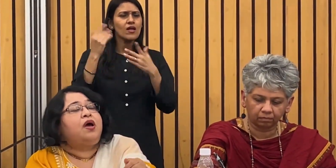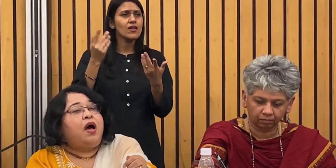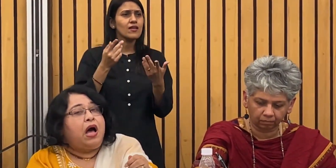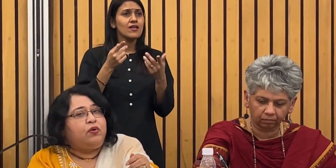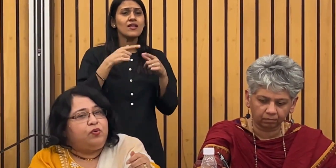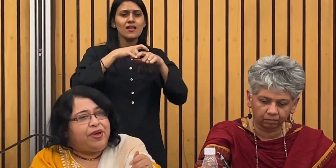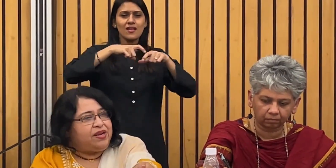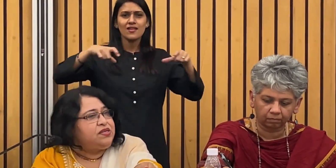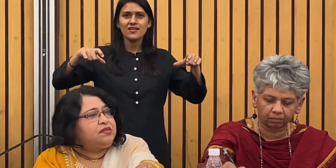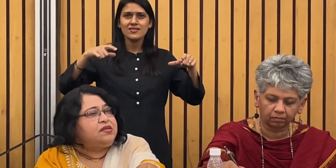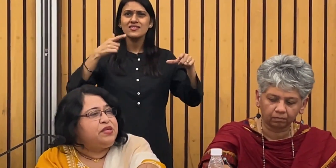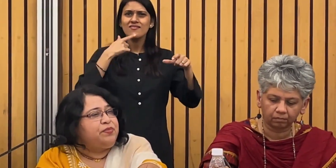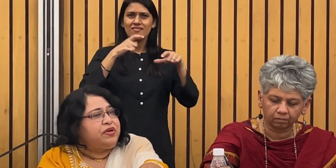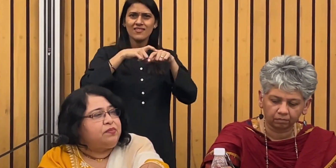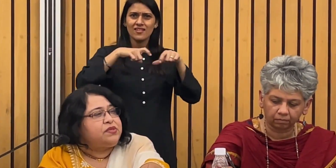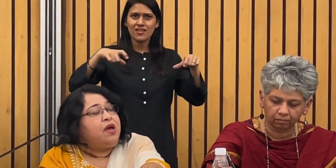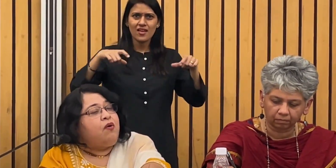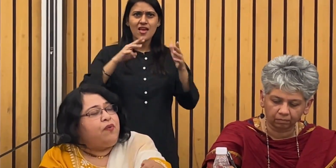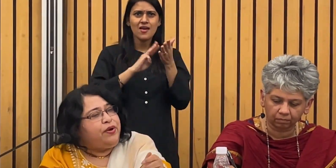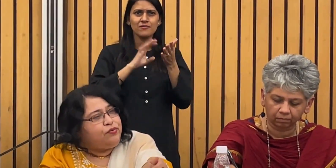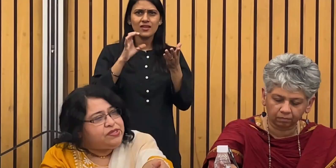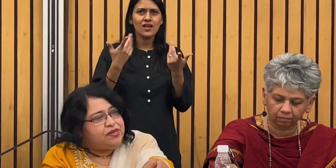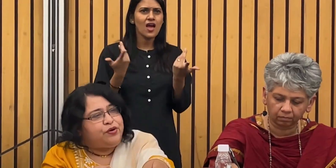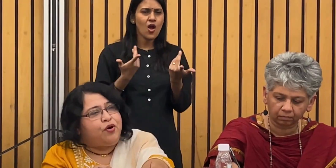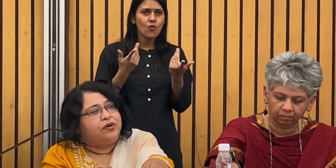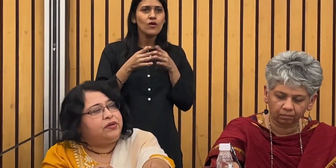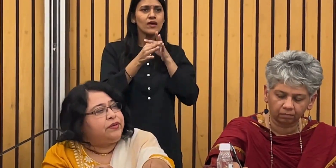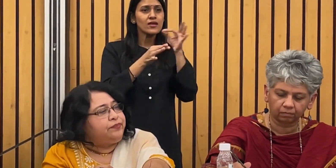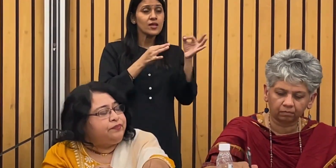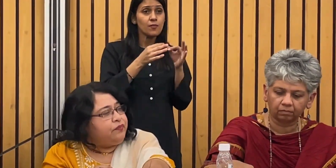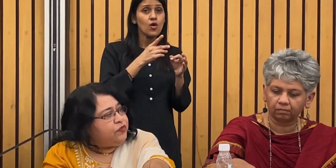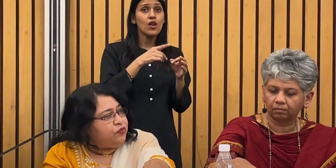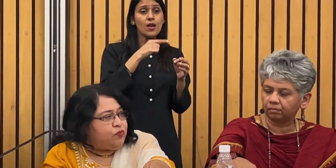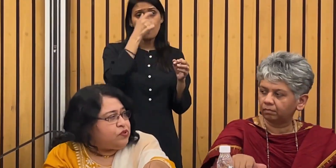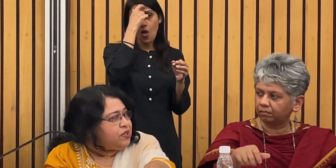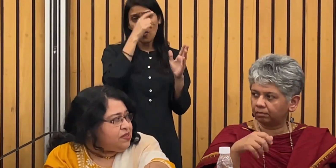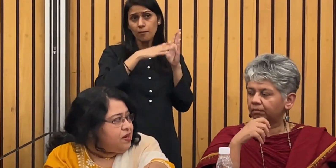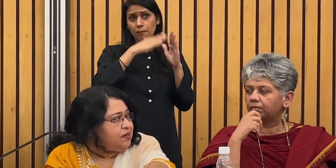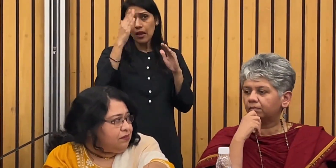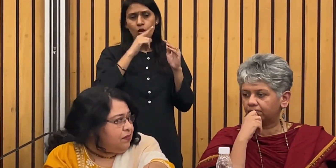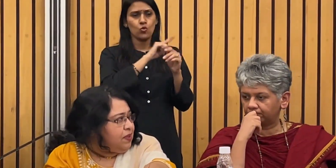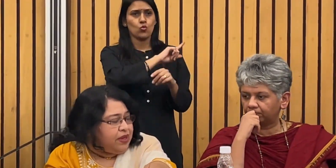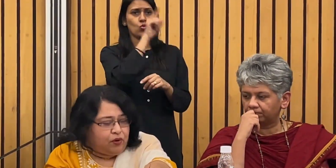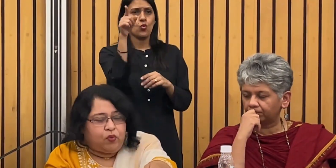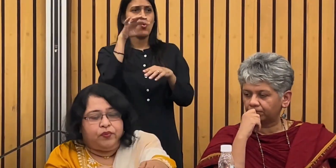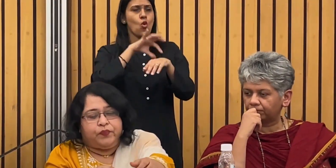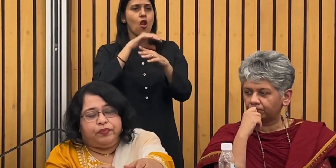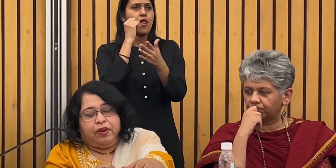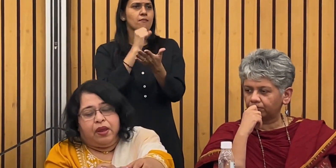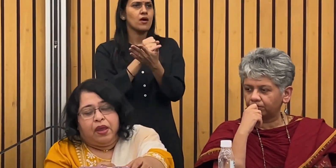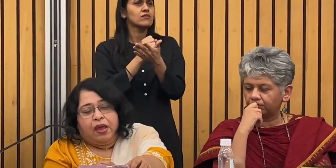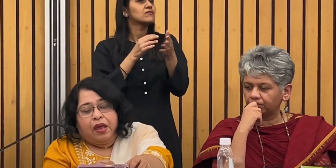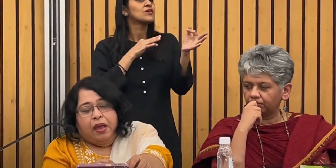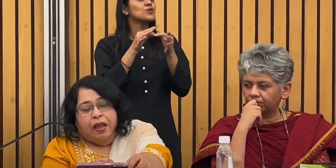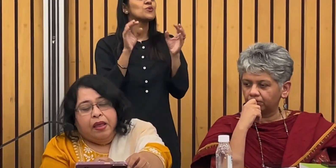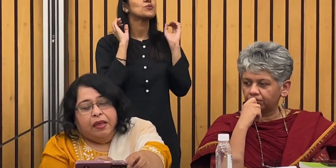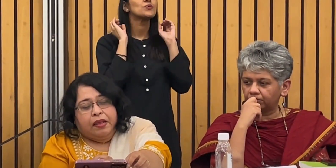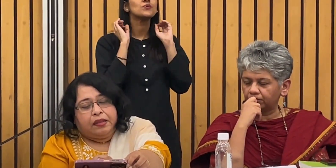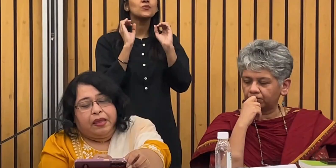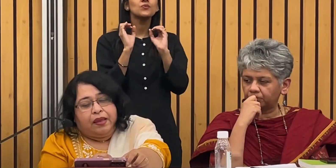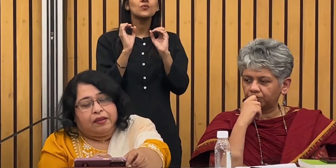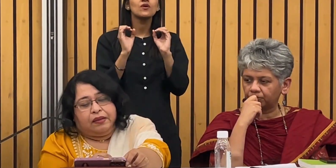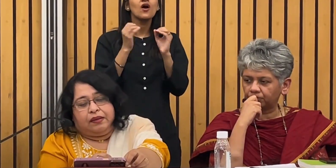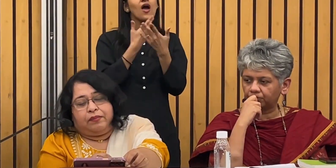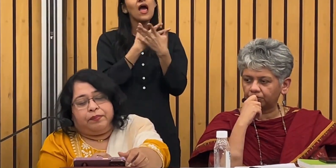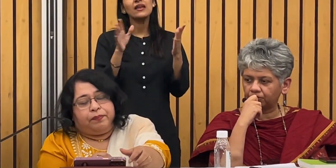napkins or how to manage the symptoms, when to see your doctor. So those things are ignored.